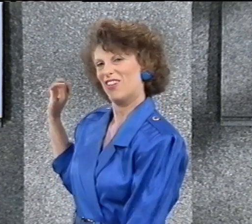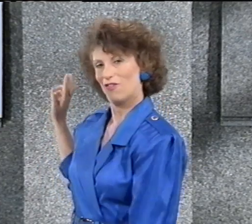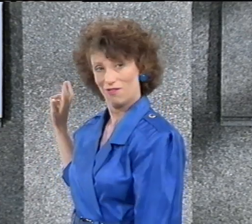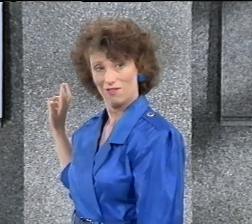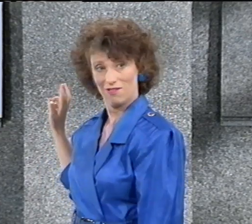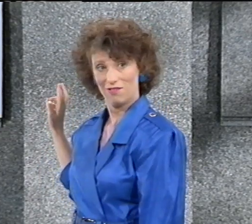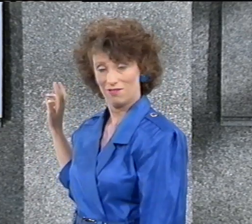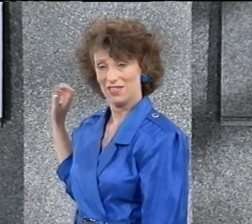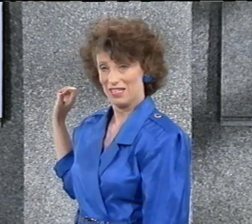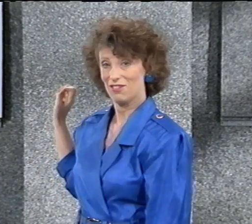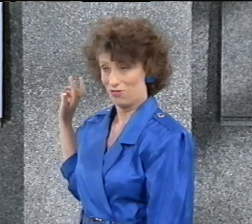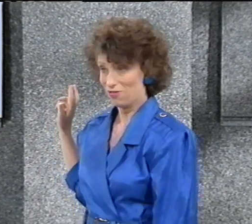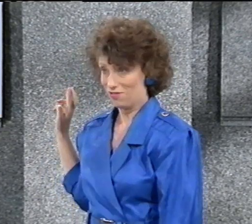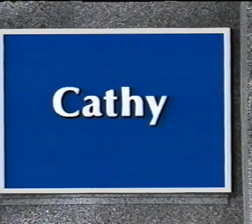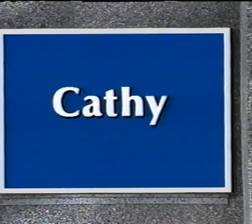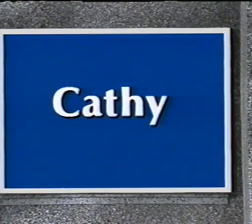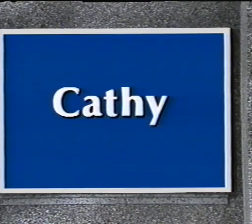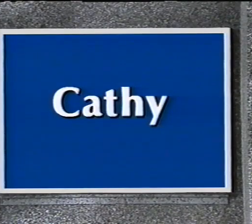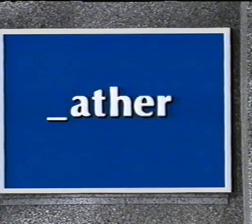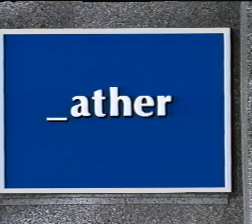Now we'll put an ER on the end.